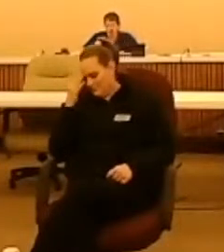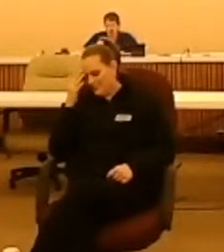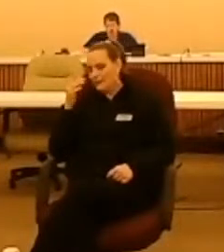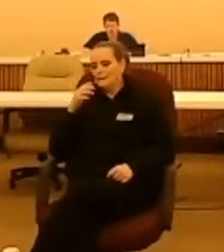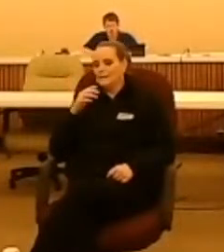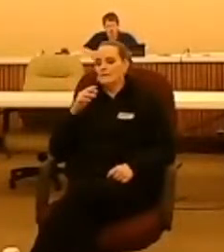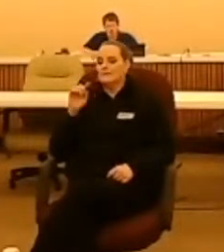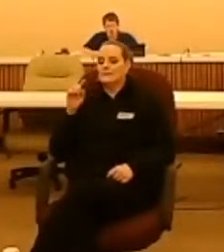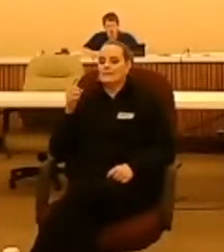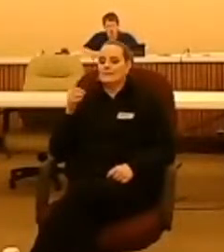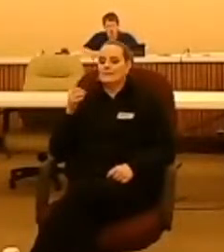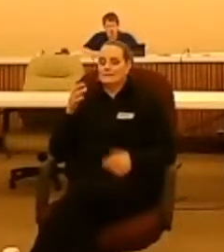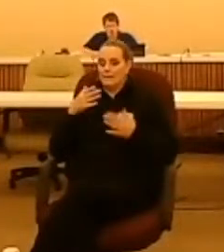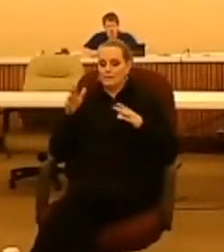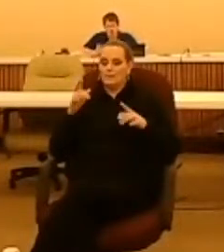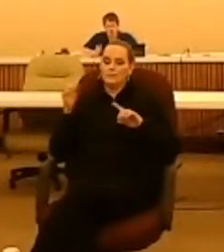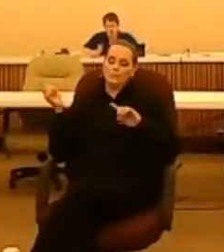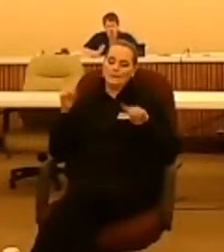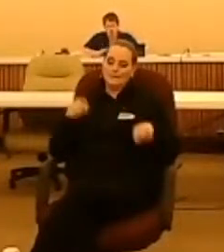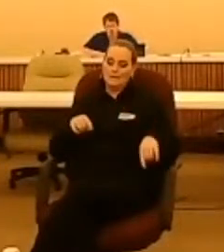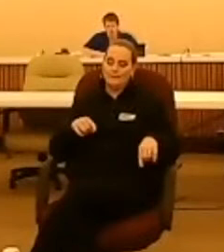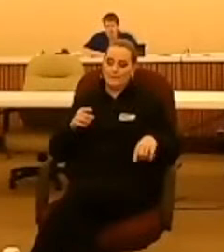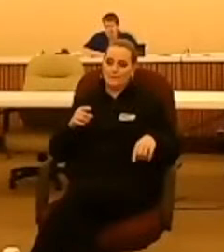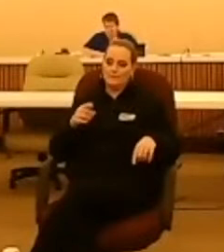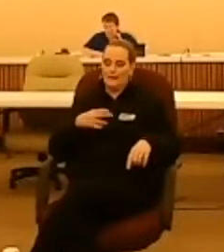Dollar General was looking to come in at